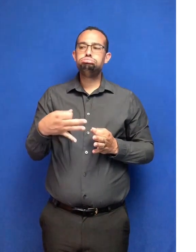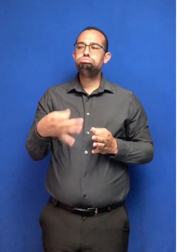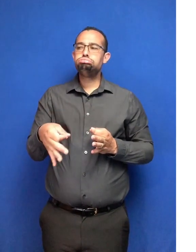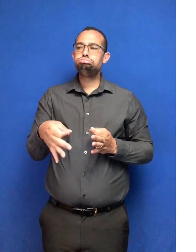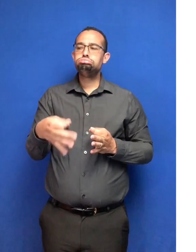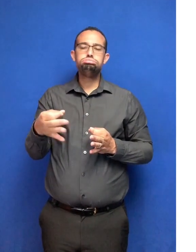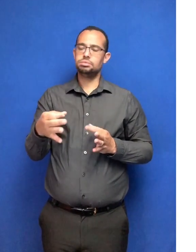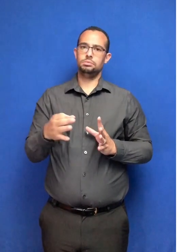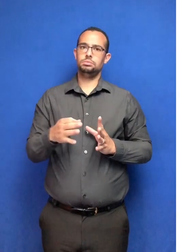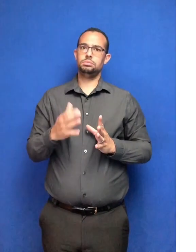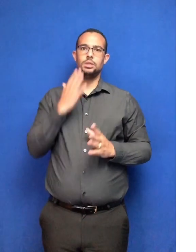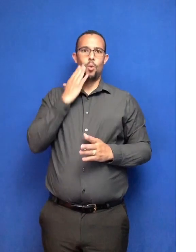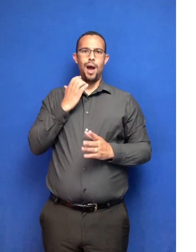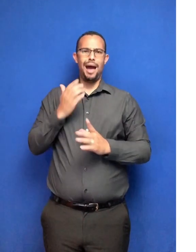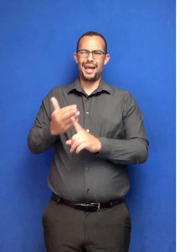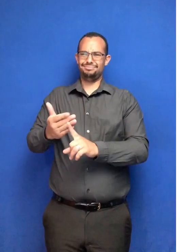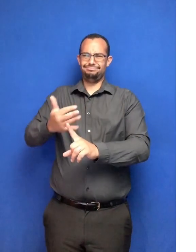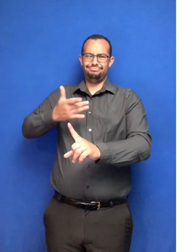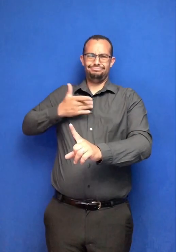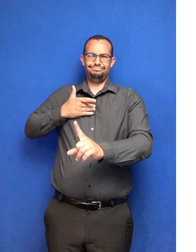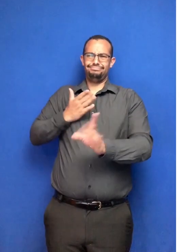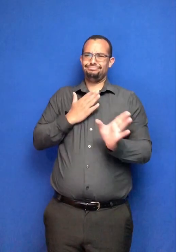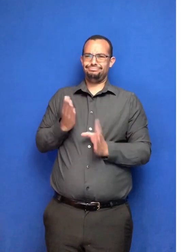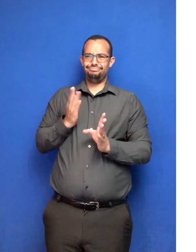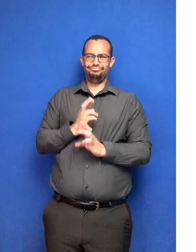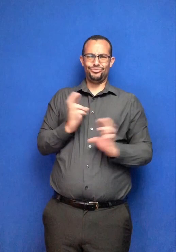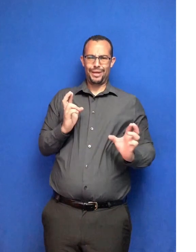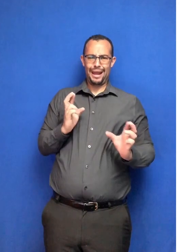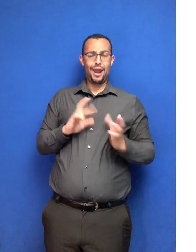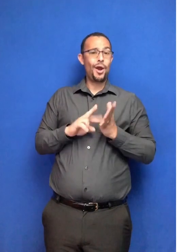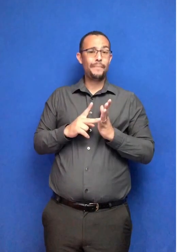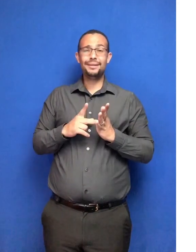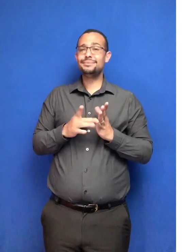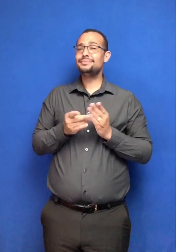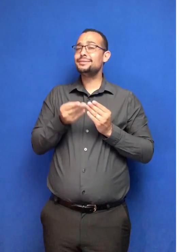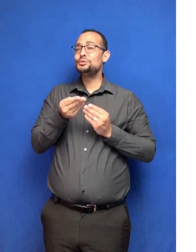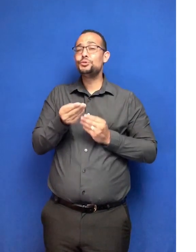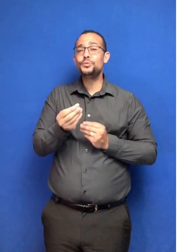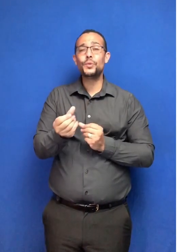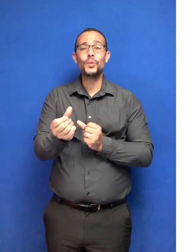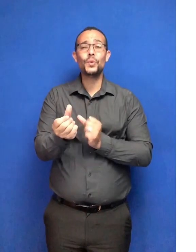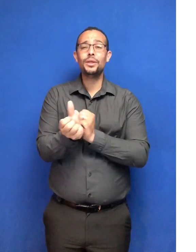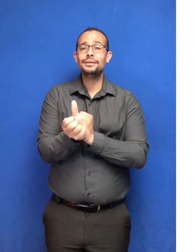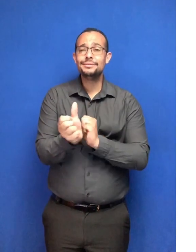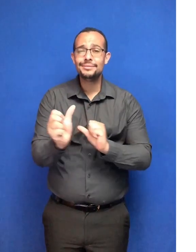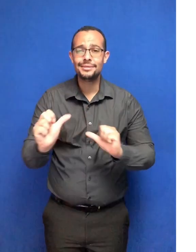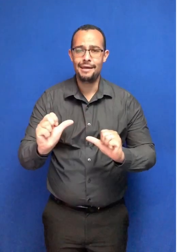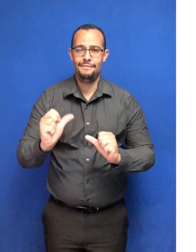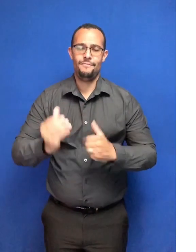preparation early on makes for a very smooth and safe transition if that comes